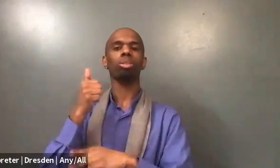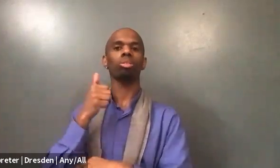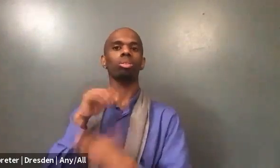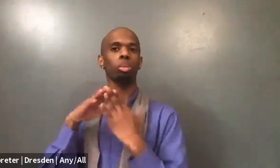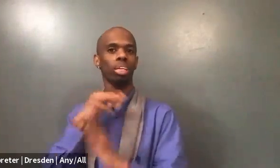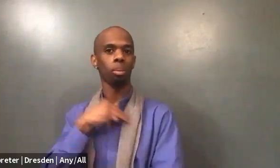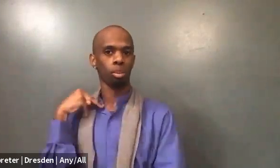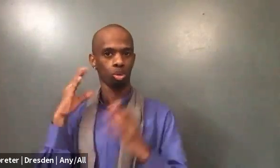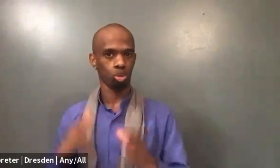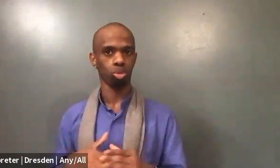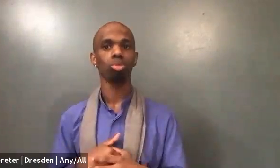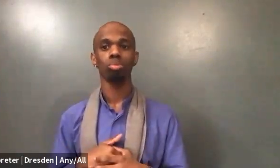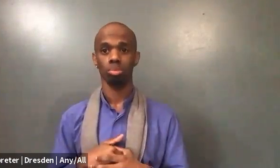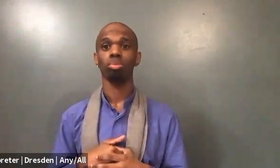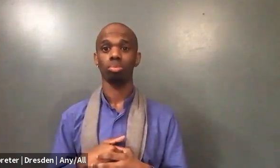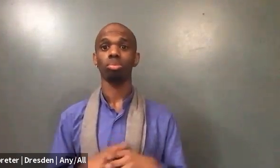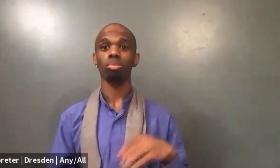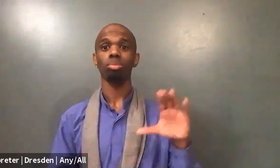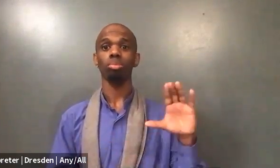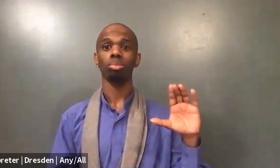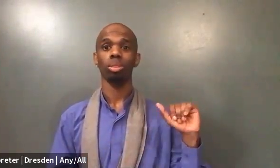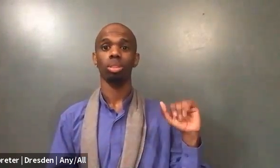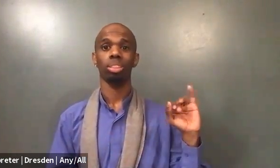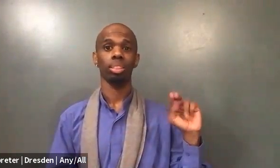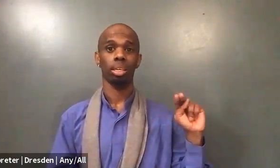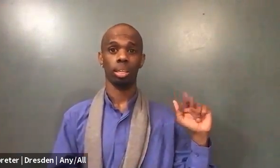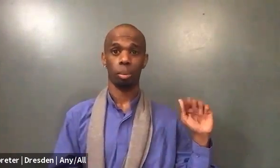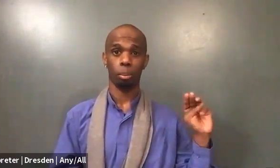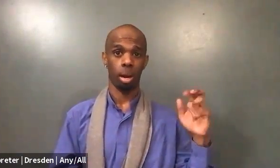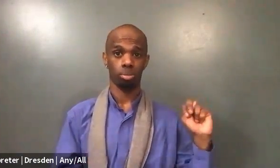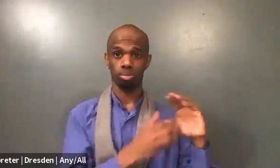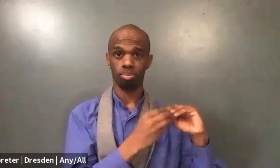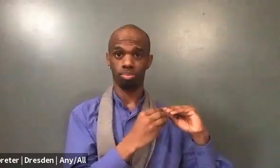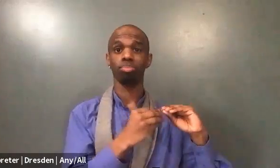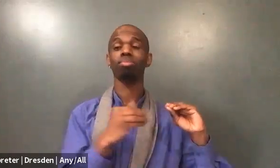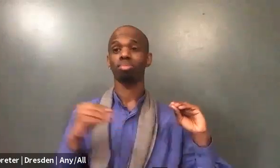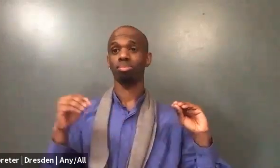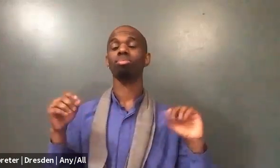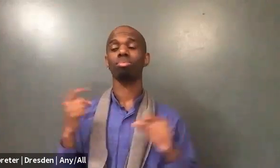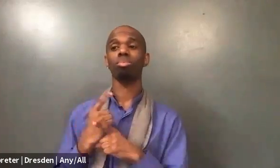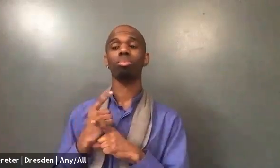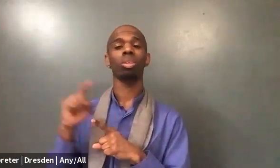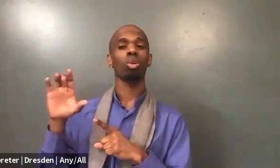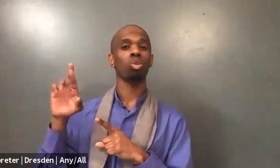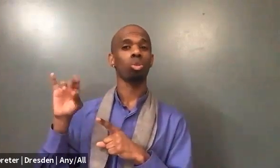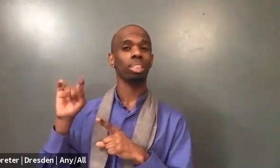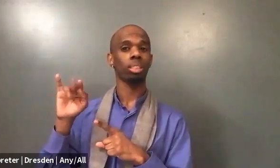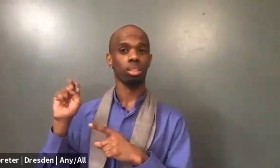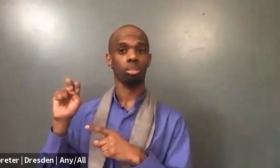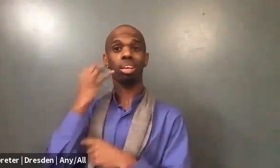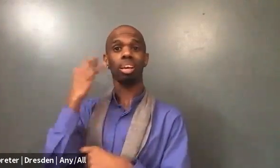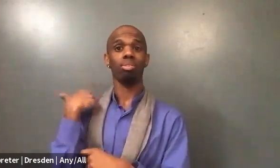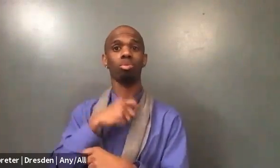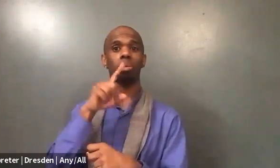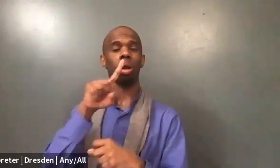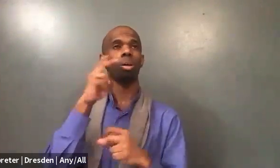Christine, I think even if we look at where we're at in the community right now or